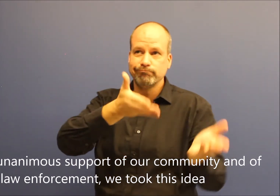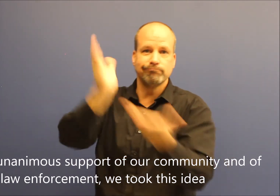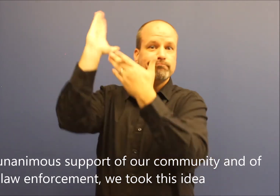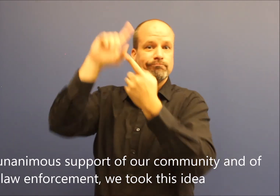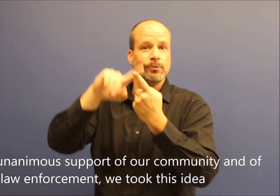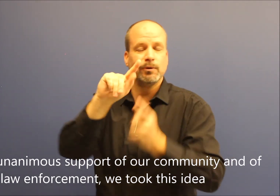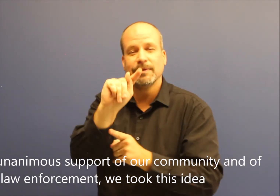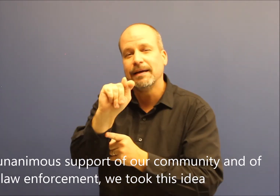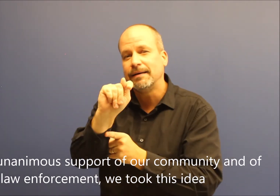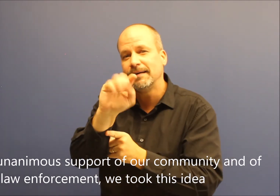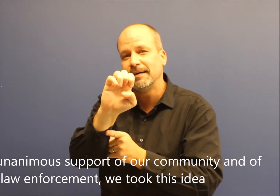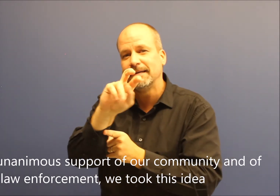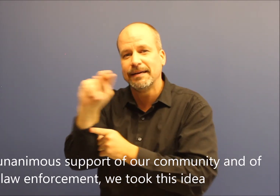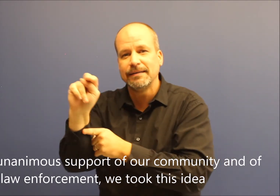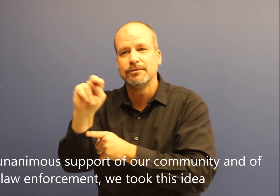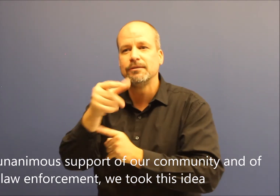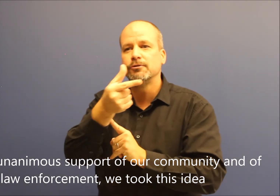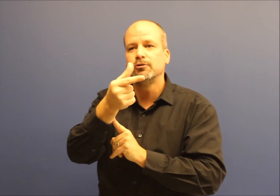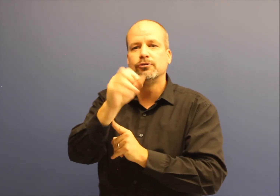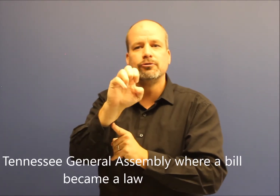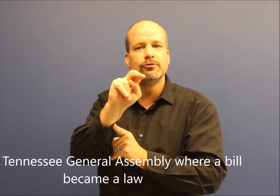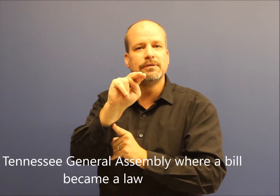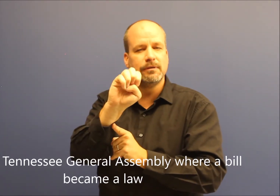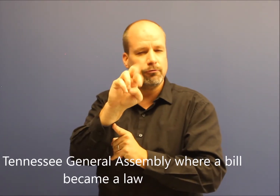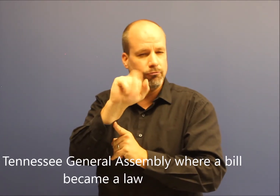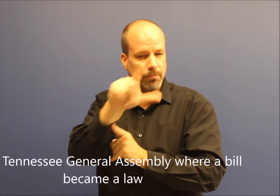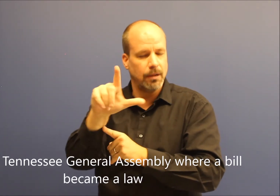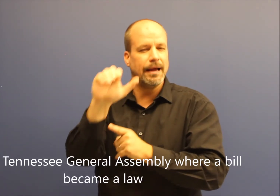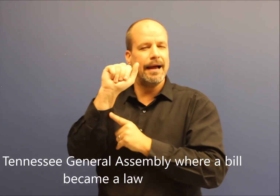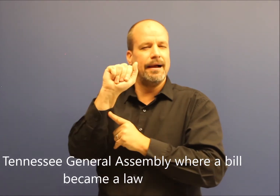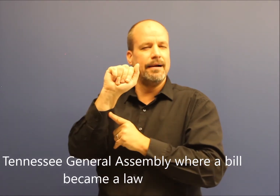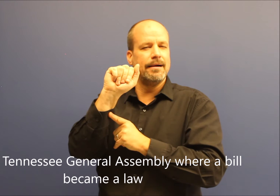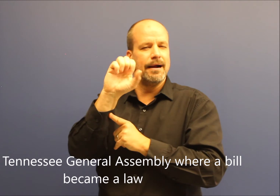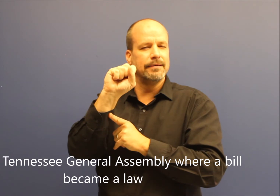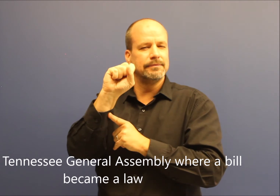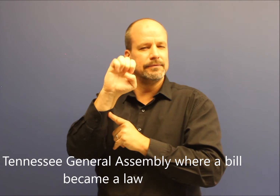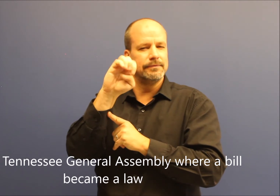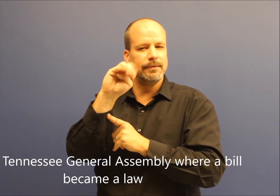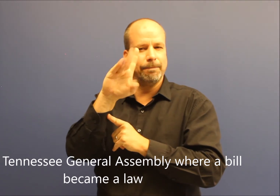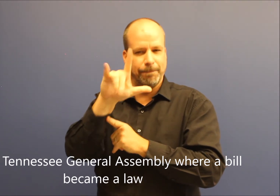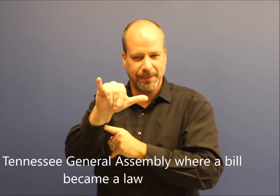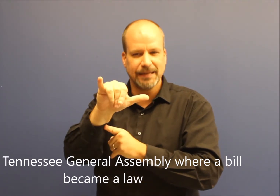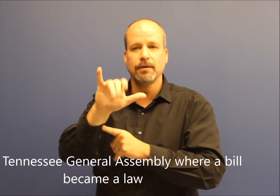we took this idea to the Tennessee General Assembly,